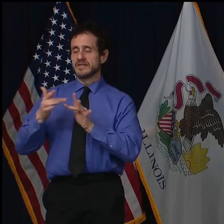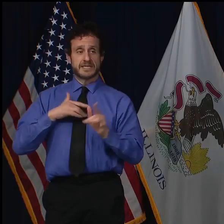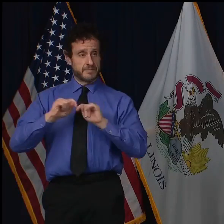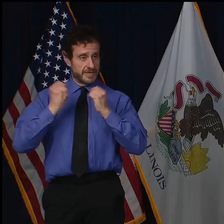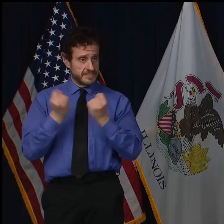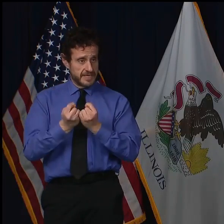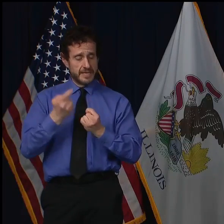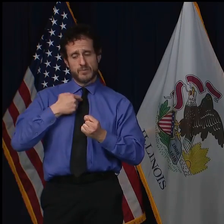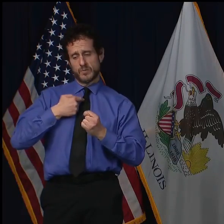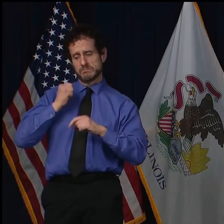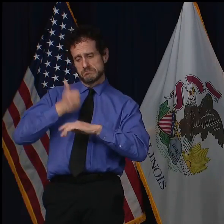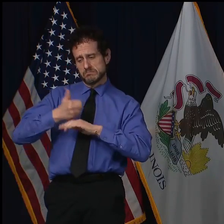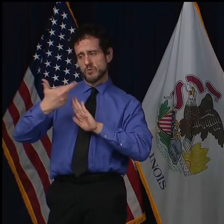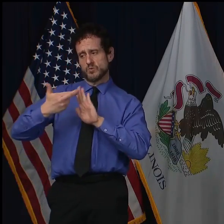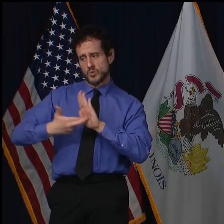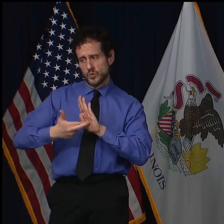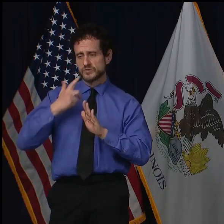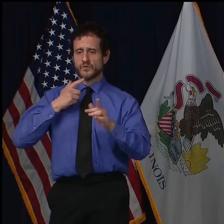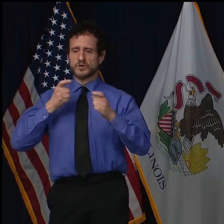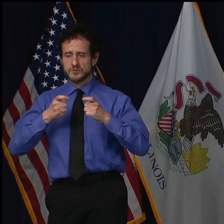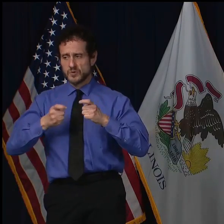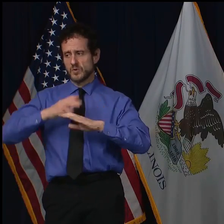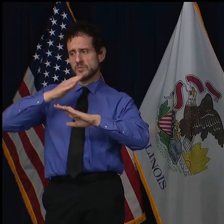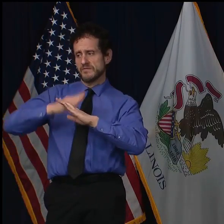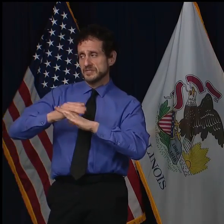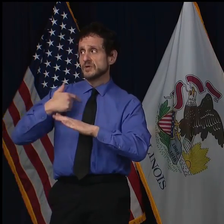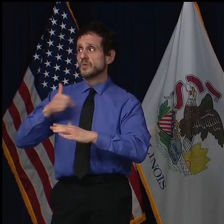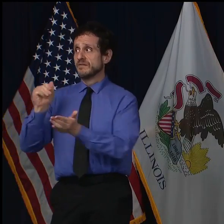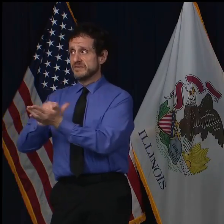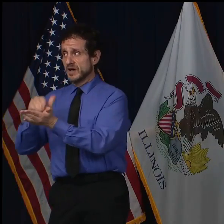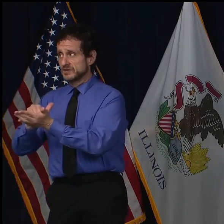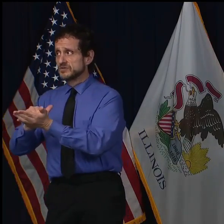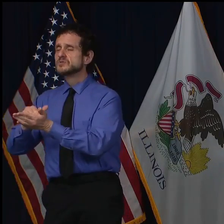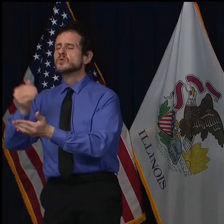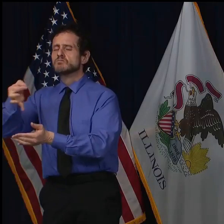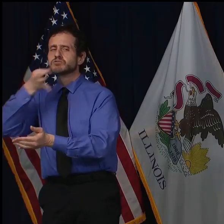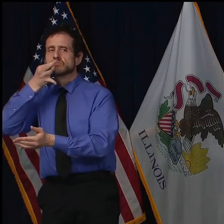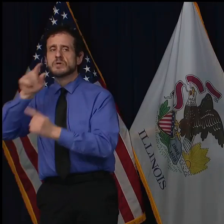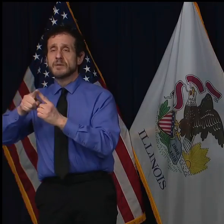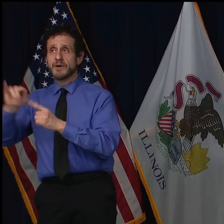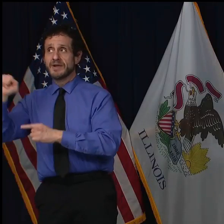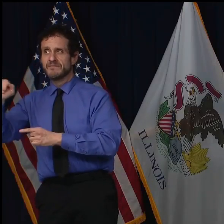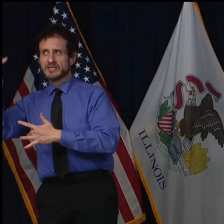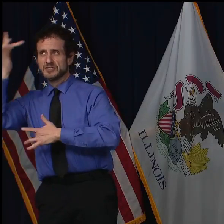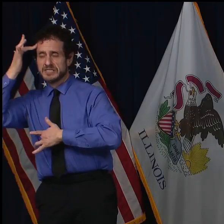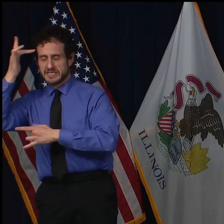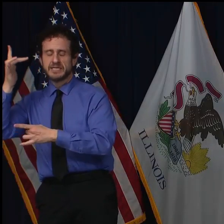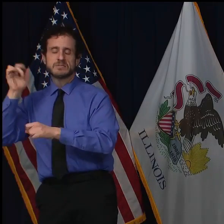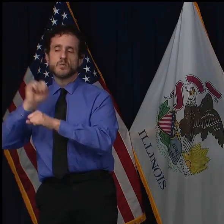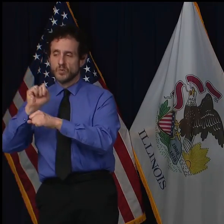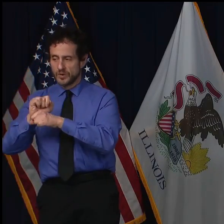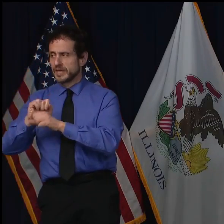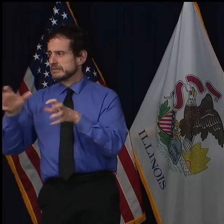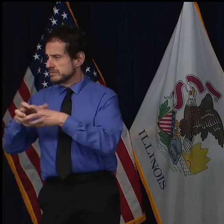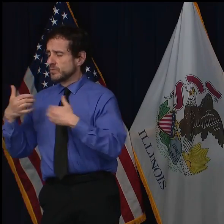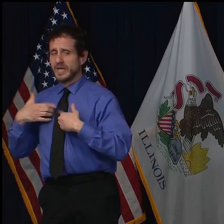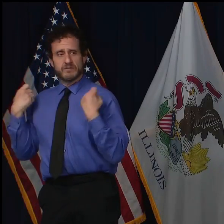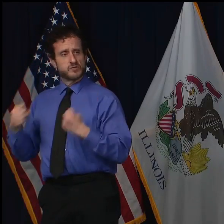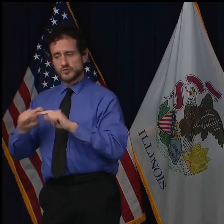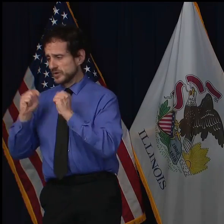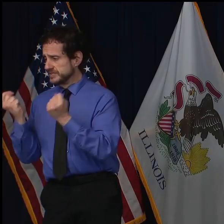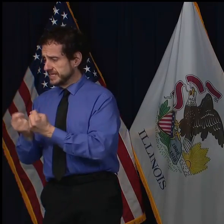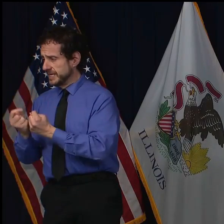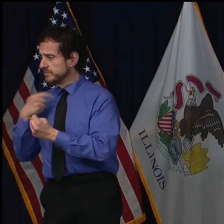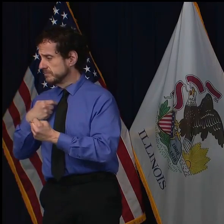have infection control preventionists, we have infectious disease doctors working as consultants. We have a robust team that we're